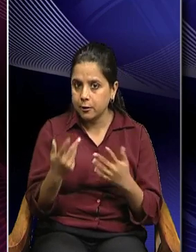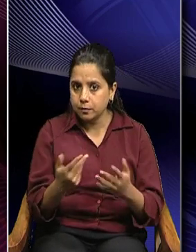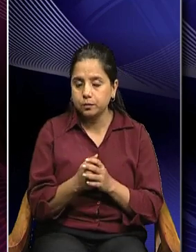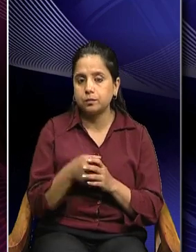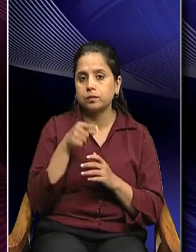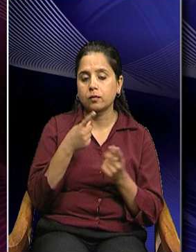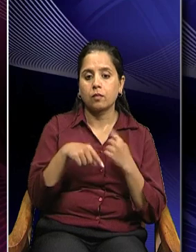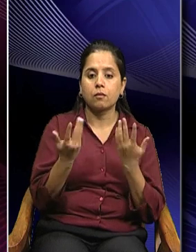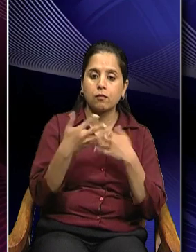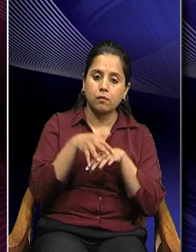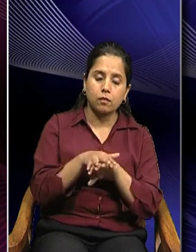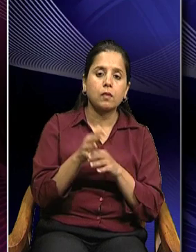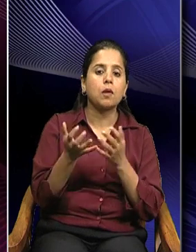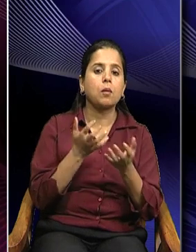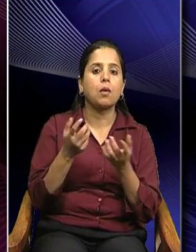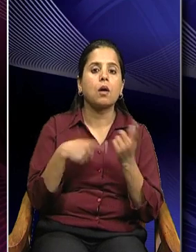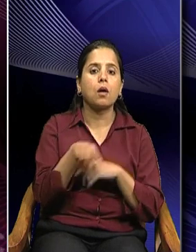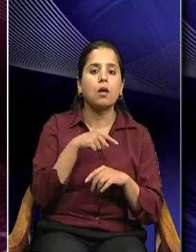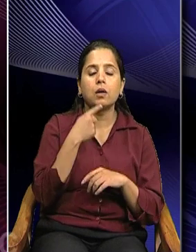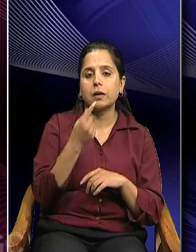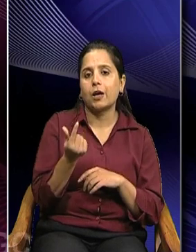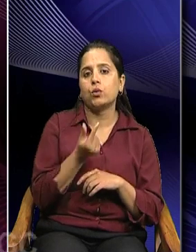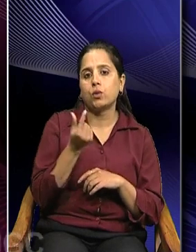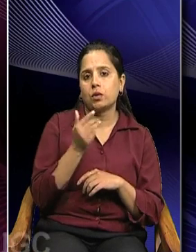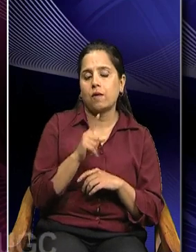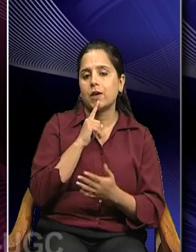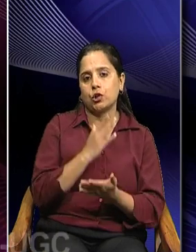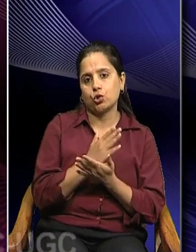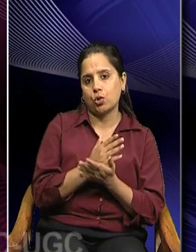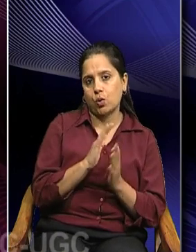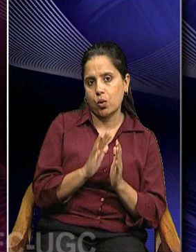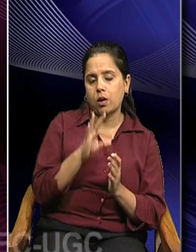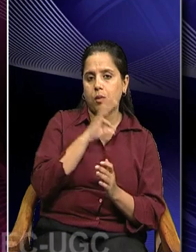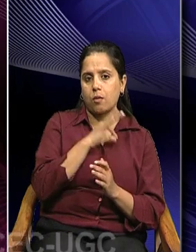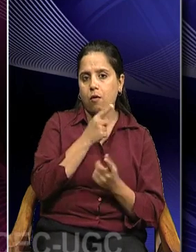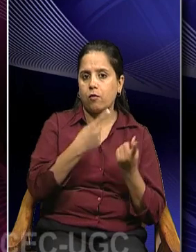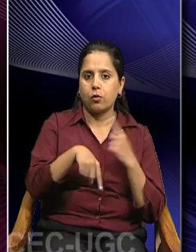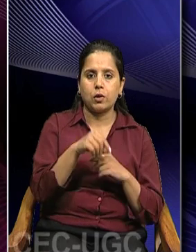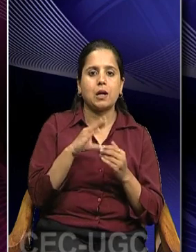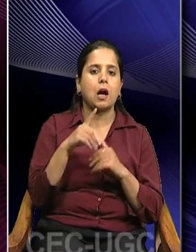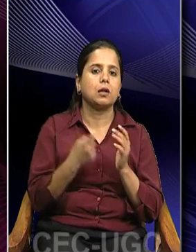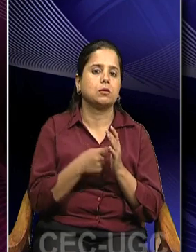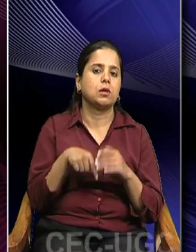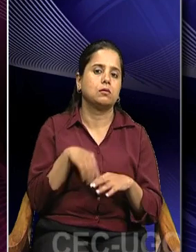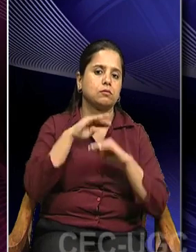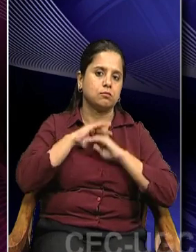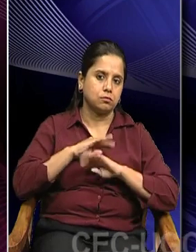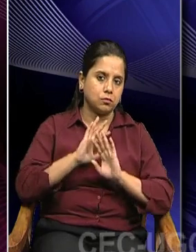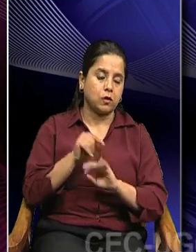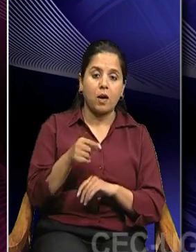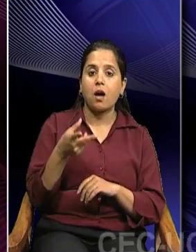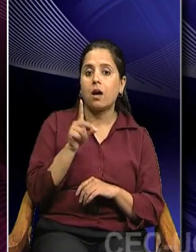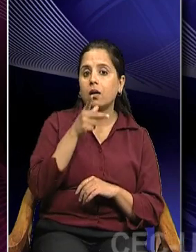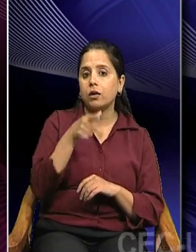the integrated marketing was used to ensure the profit through customer satisfaction. So, again here